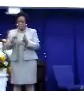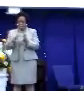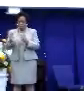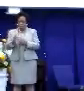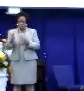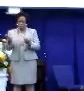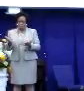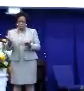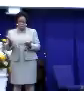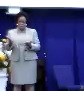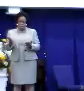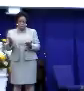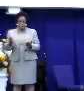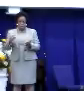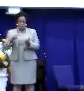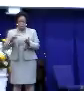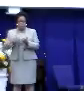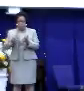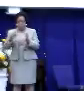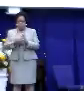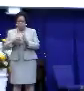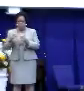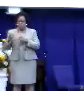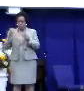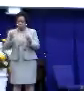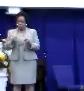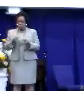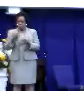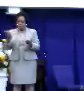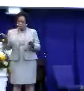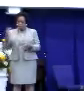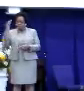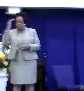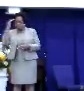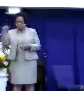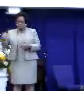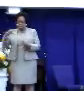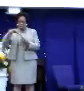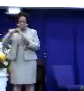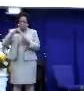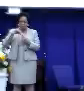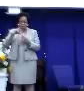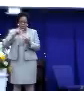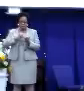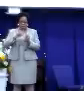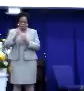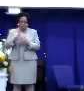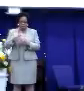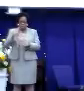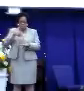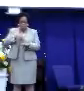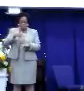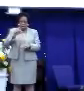that don't denote power. And here, I want you to know that this particular scripture that Paul was